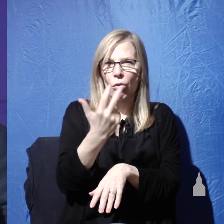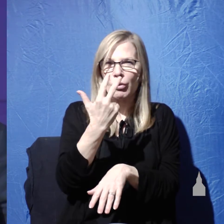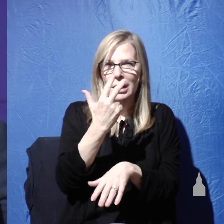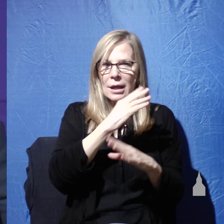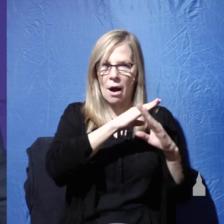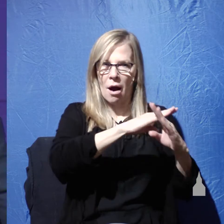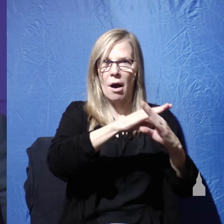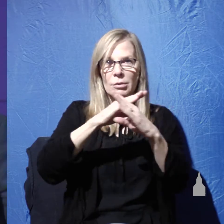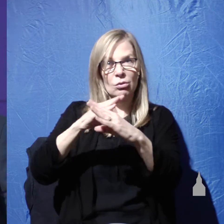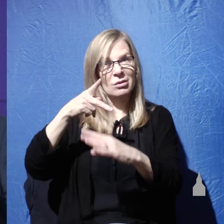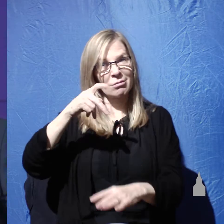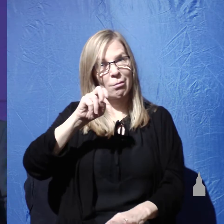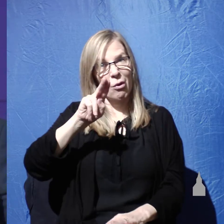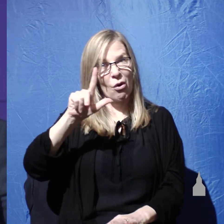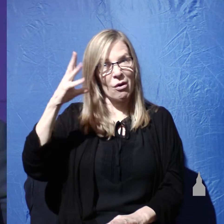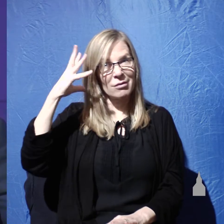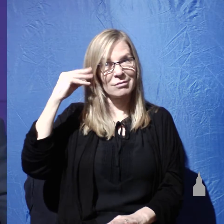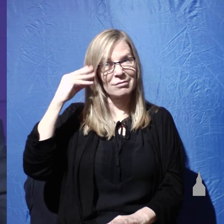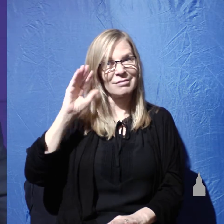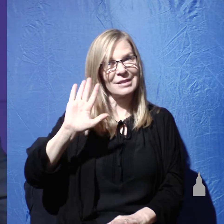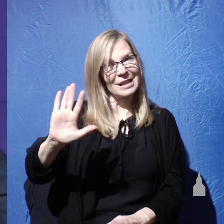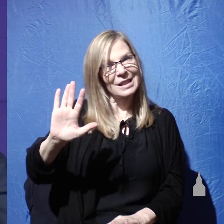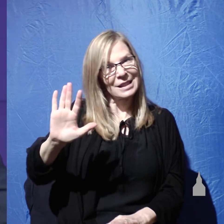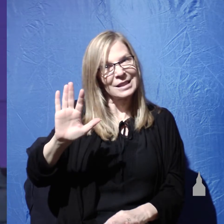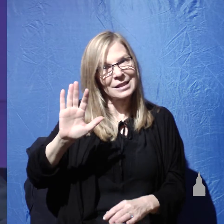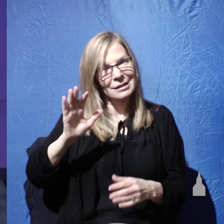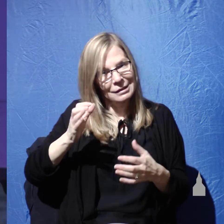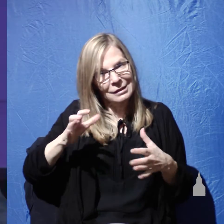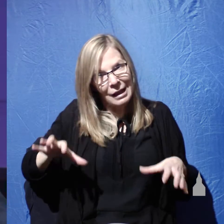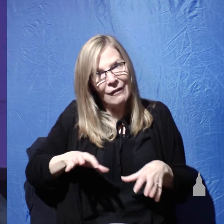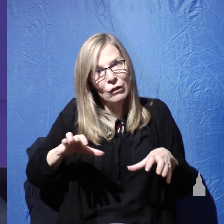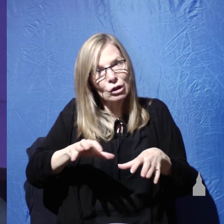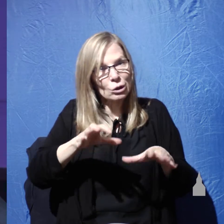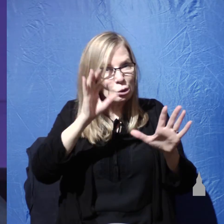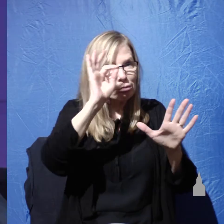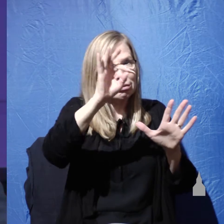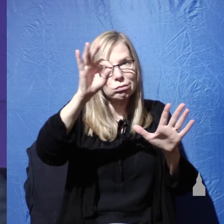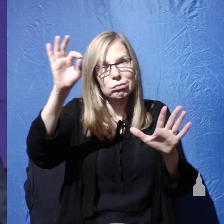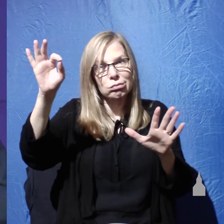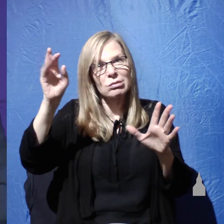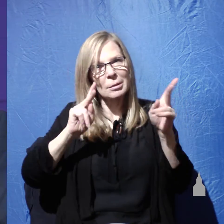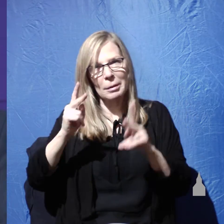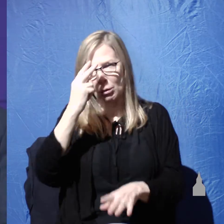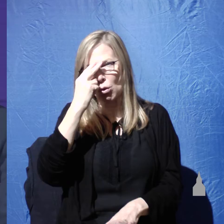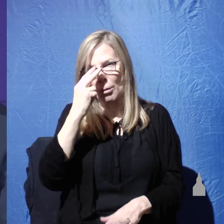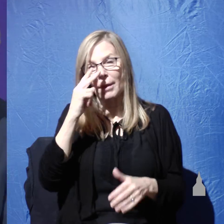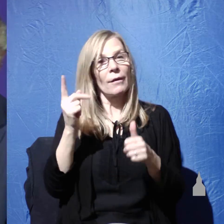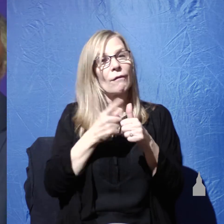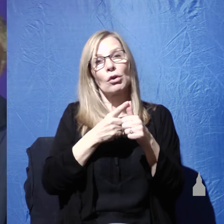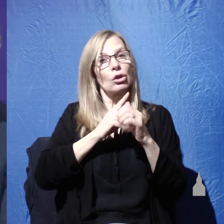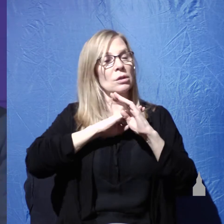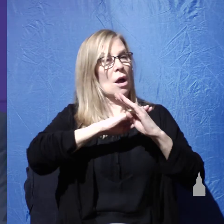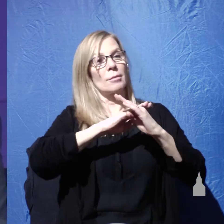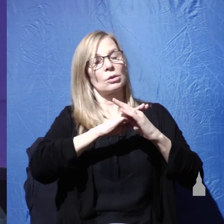3 obstacles that Paul faced in his evangelistic efforts to the people of Rome. First obstacle being this,